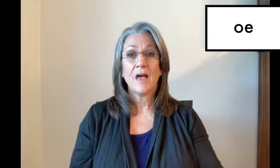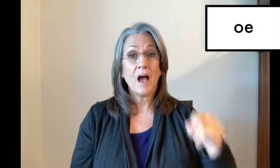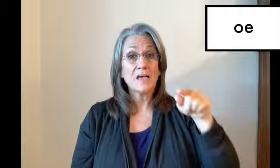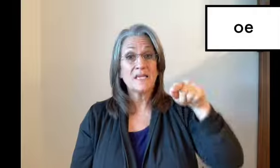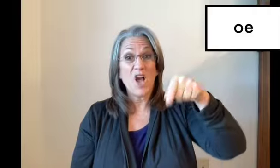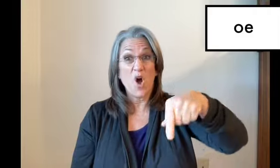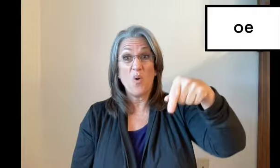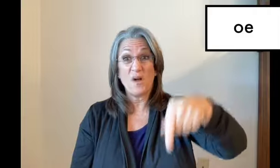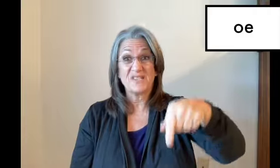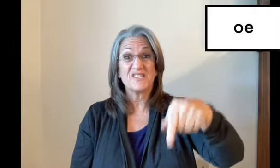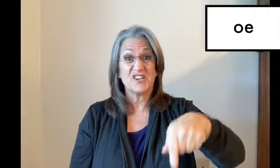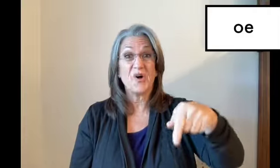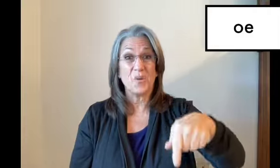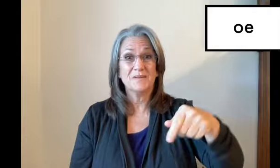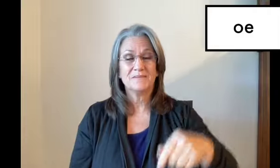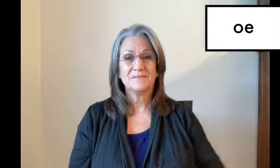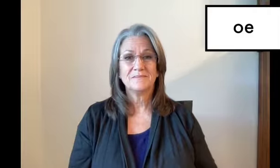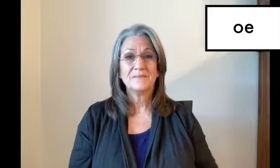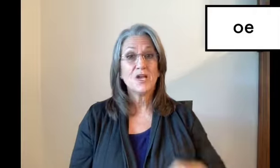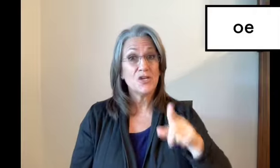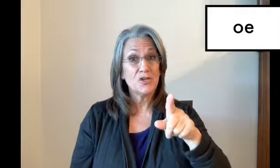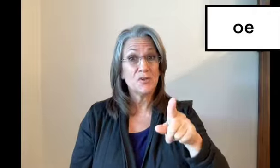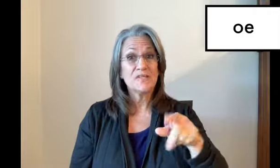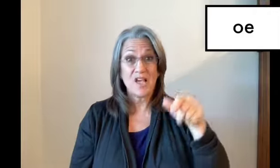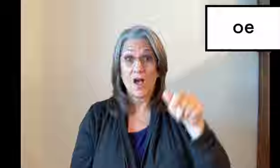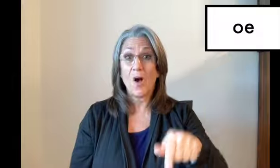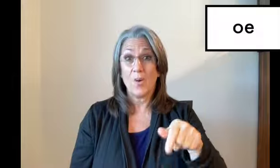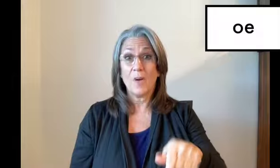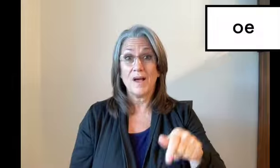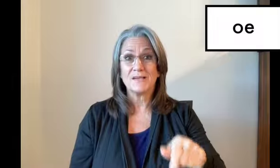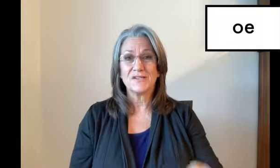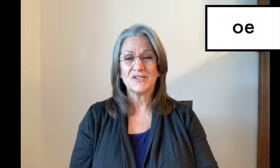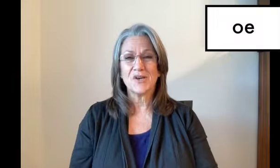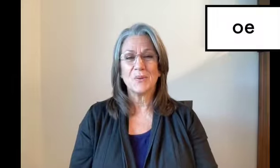I say oh as in toe. You say oh as in toe.